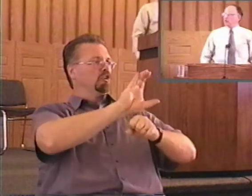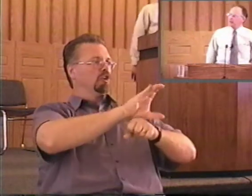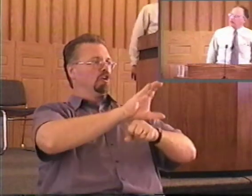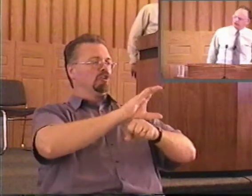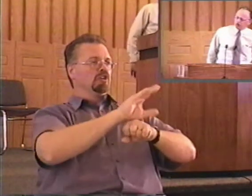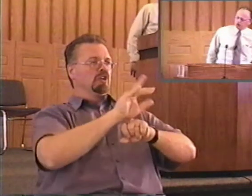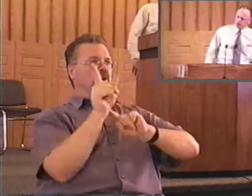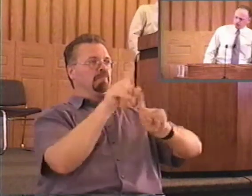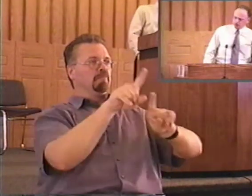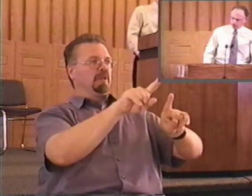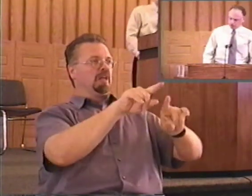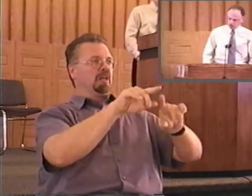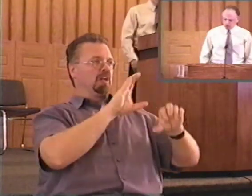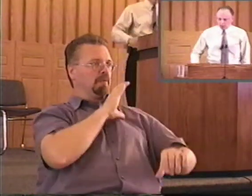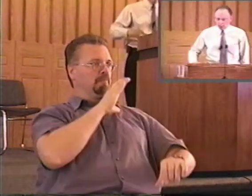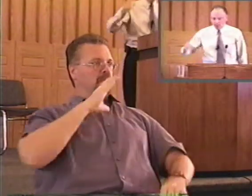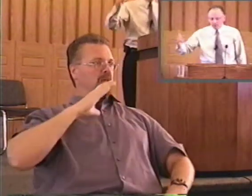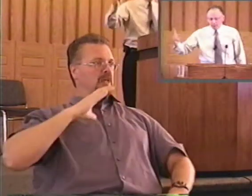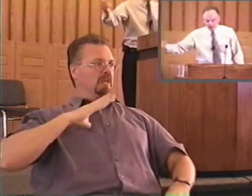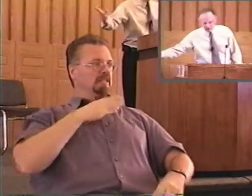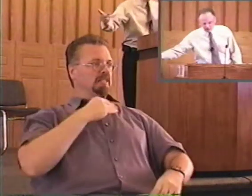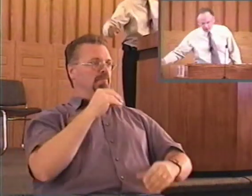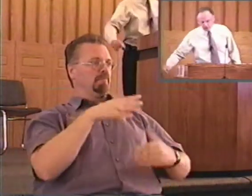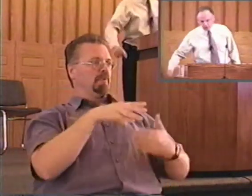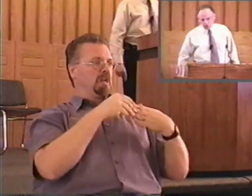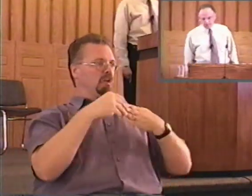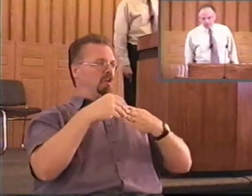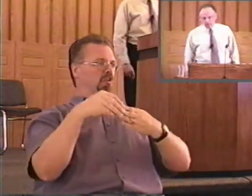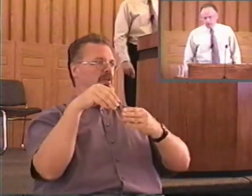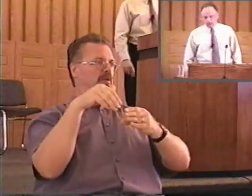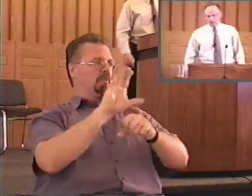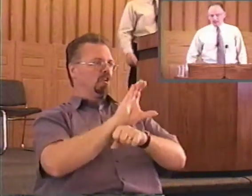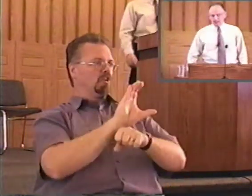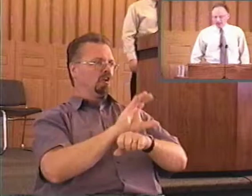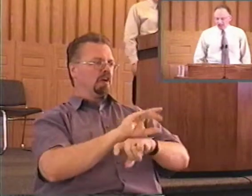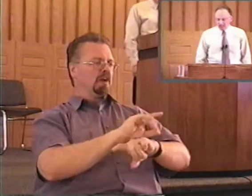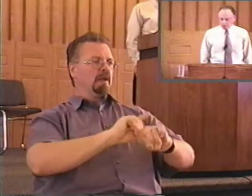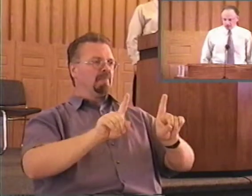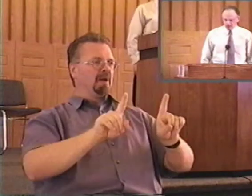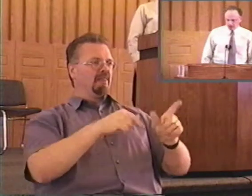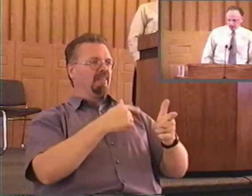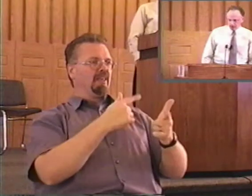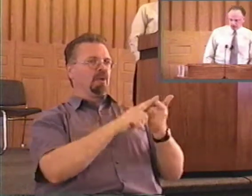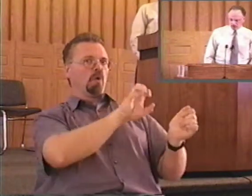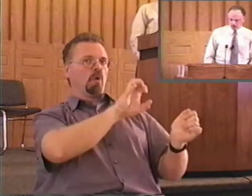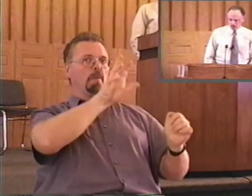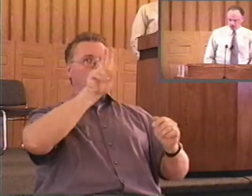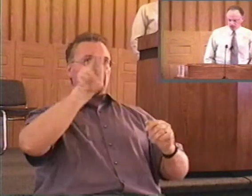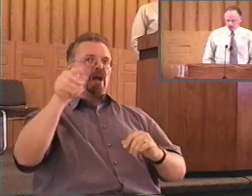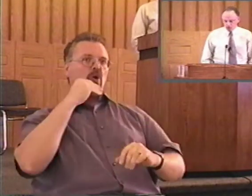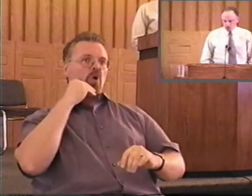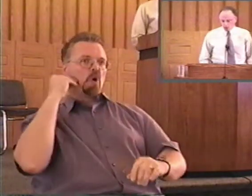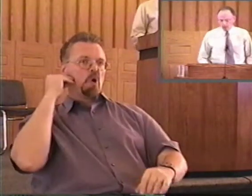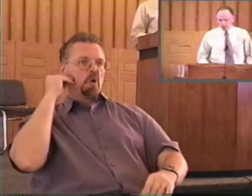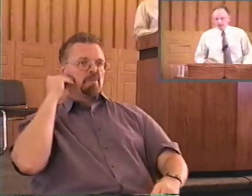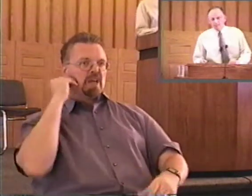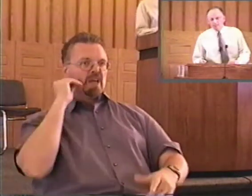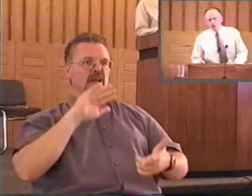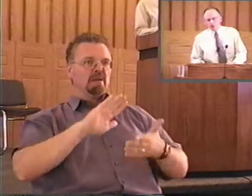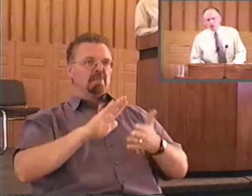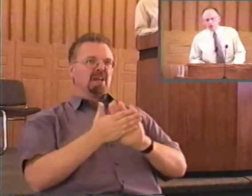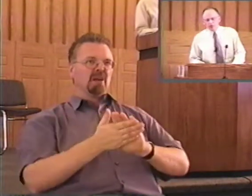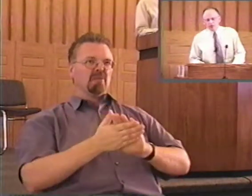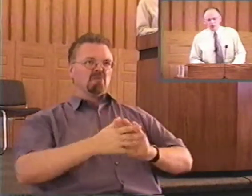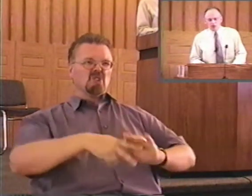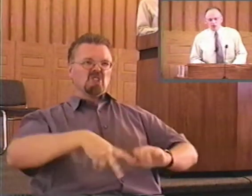and we can be in leadership in the church. But then we can go home and we can be tyrants. Or we